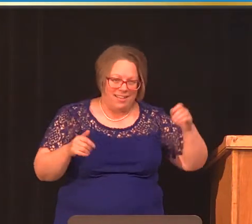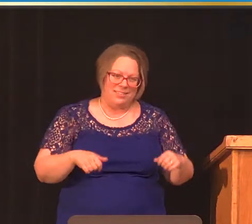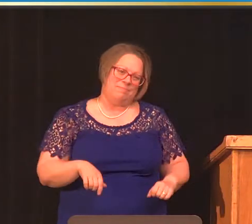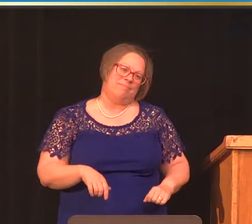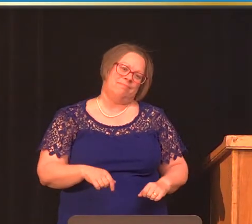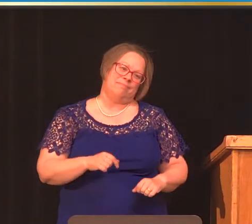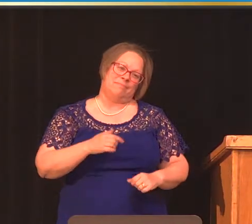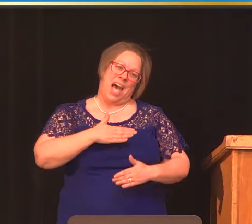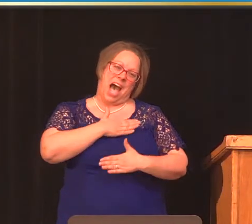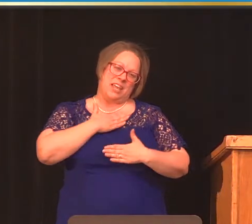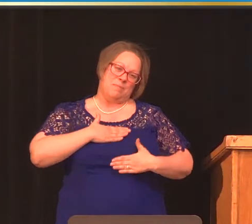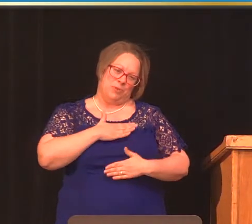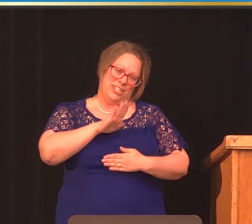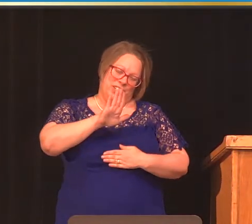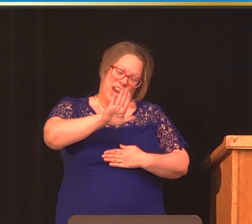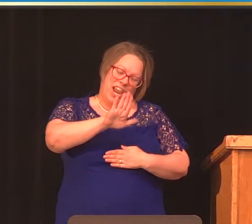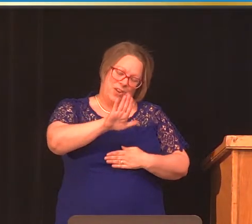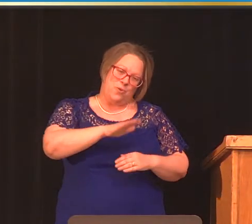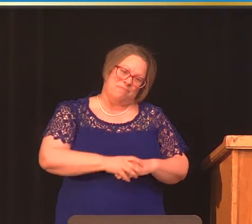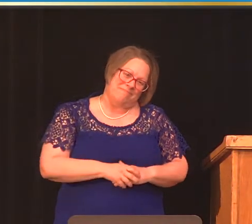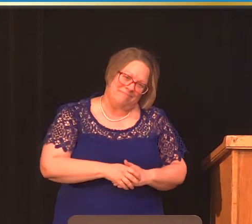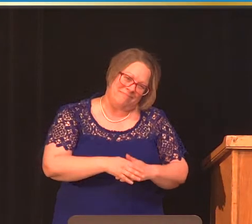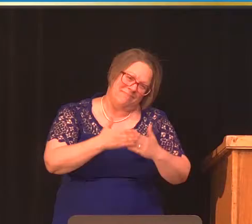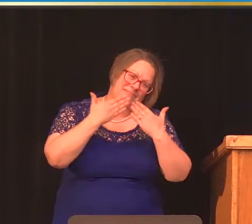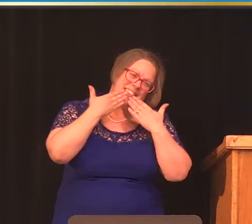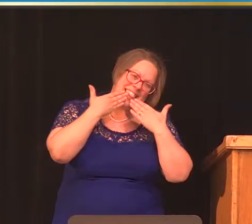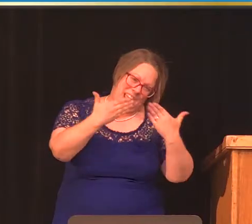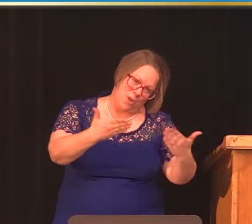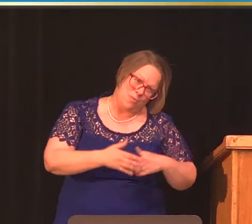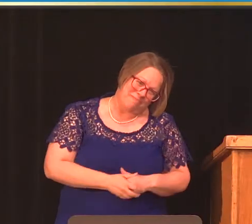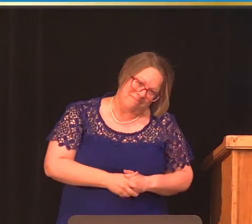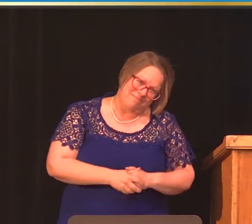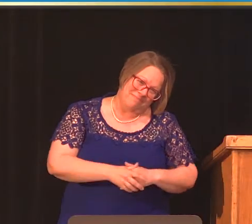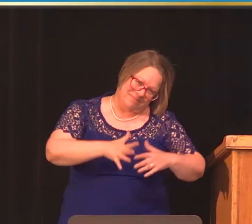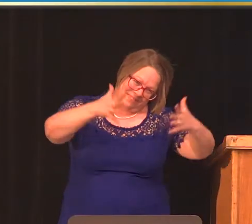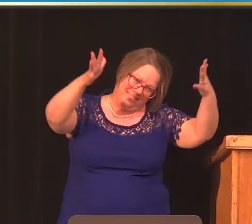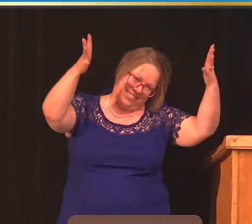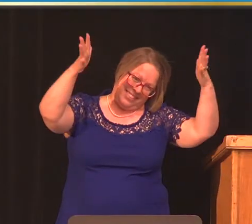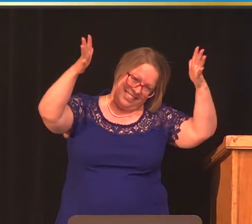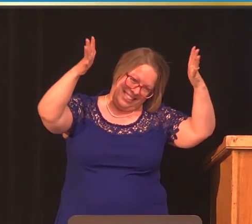that you bring in your ideas. I appreciate you. Thank you.